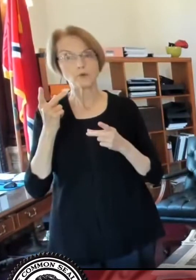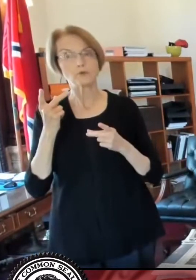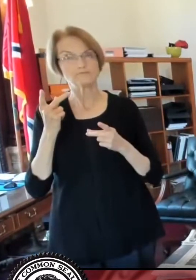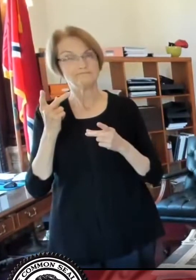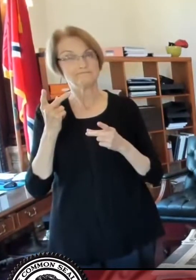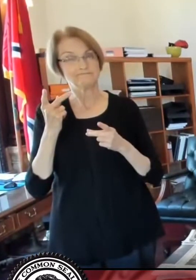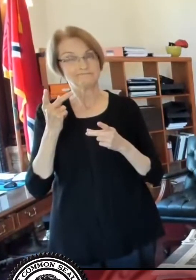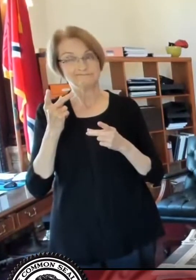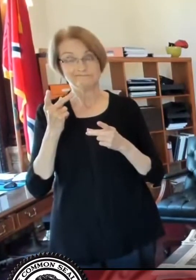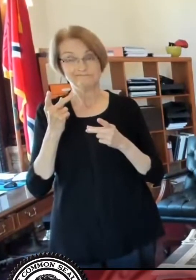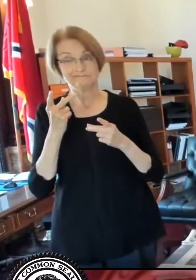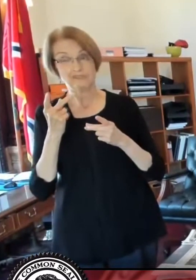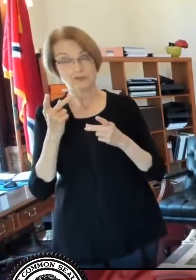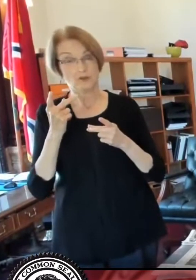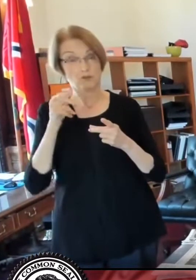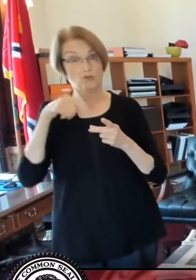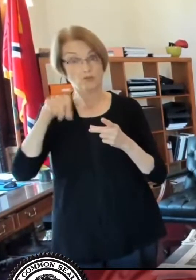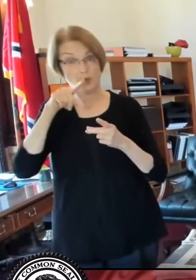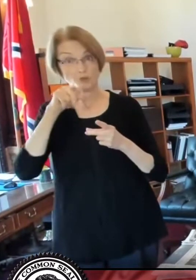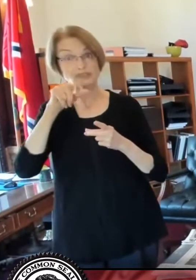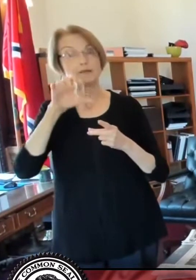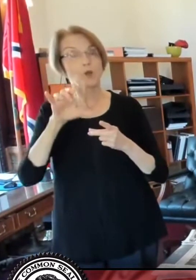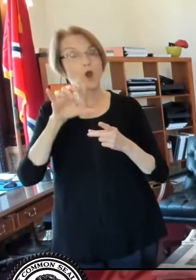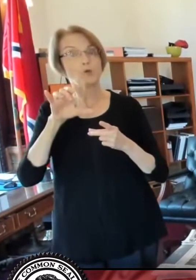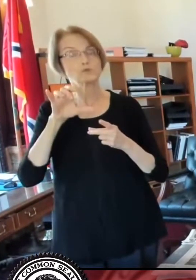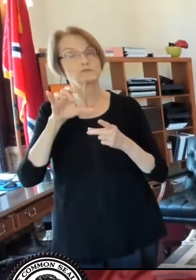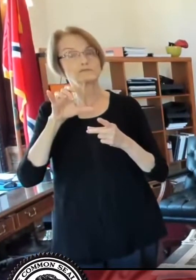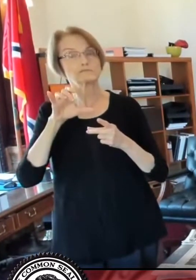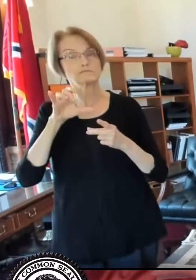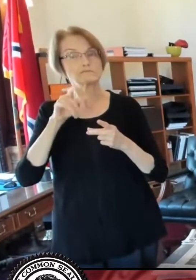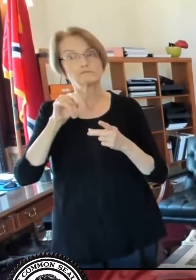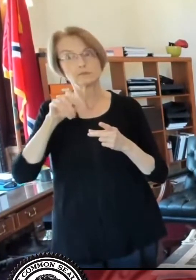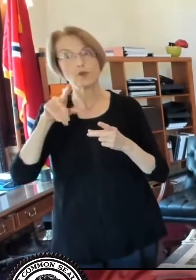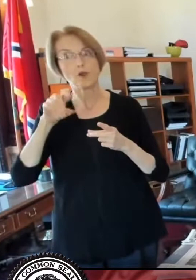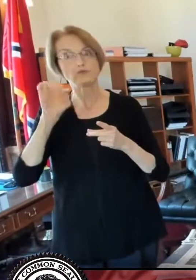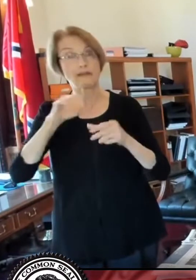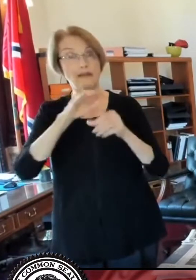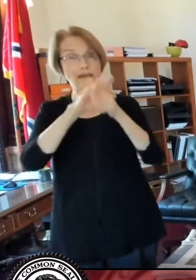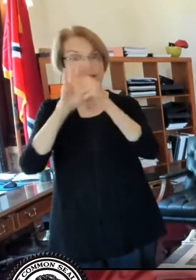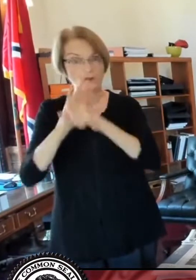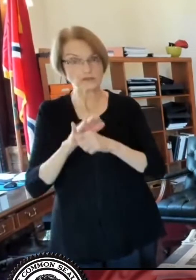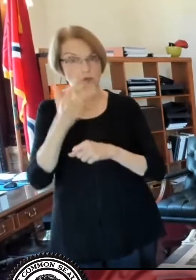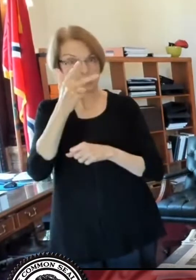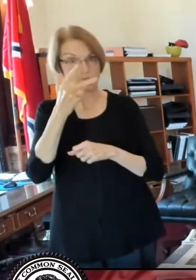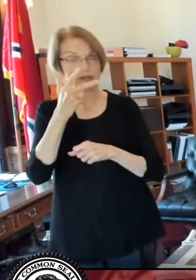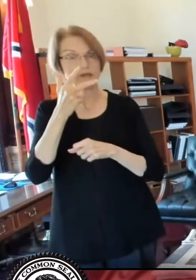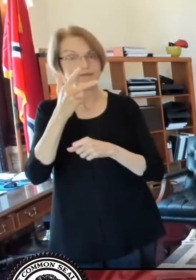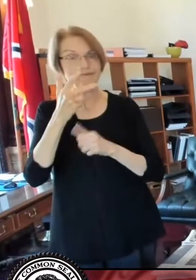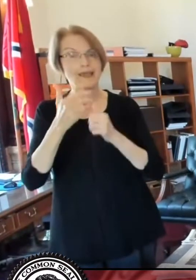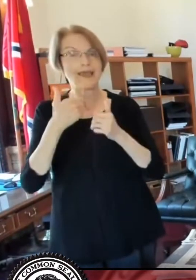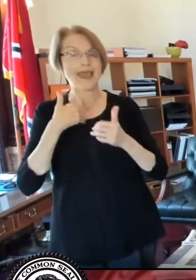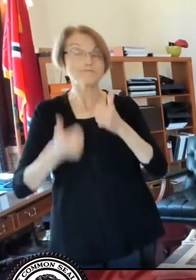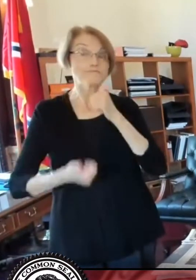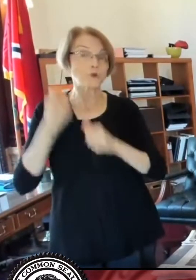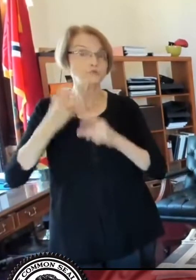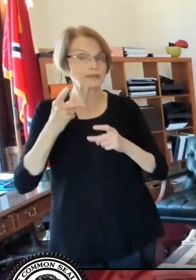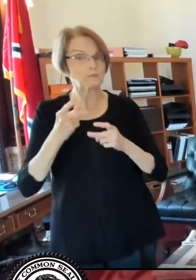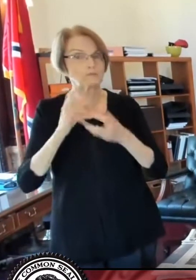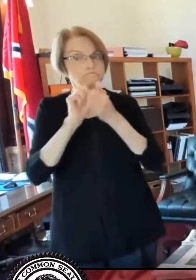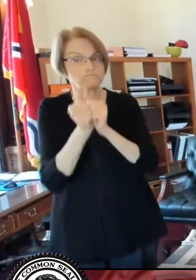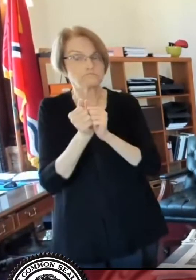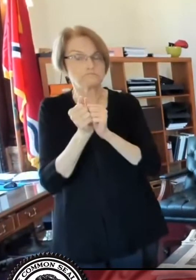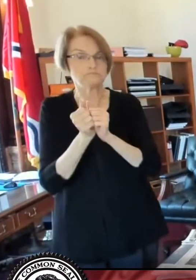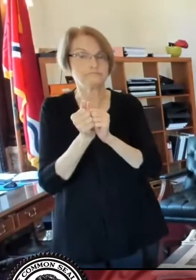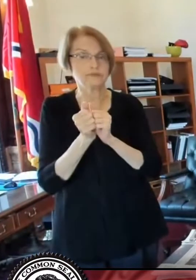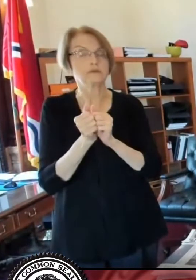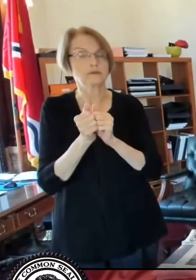codes. Zip codes are not balanced in terms of number of people, but nevertheless, those are the highest zip codes with the highest